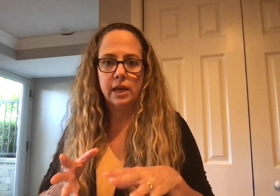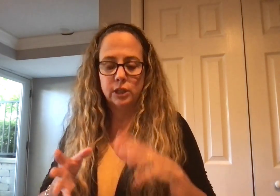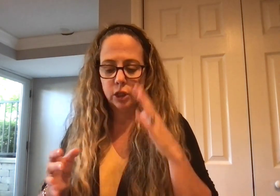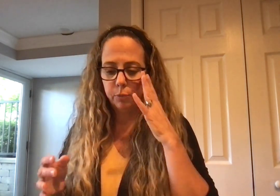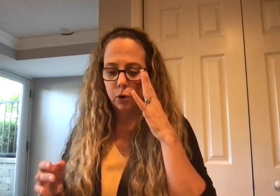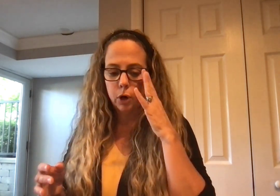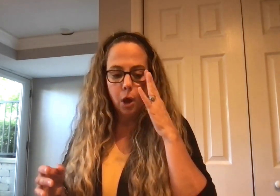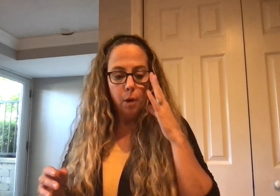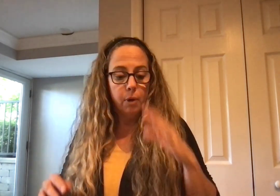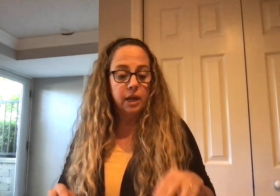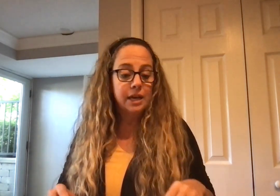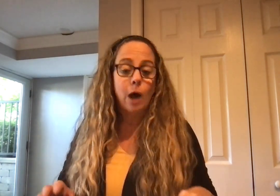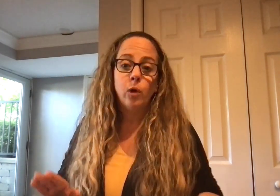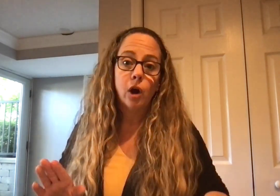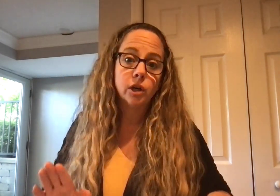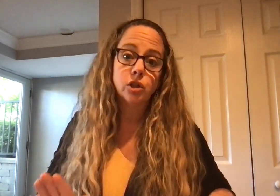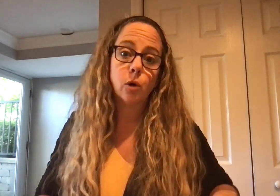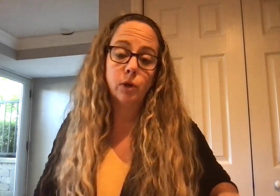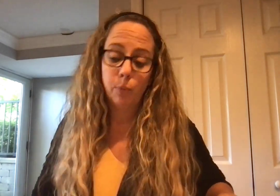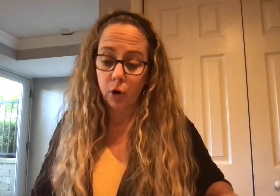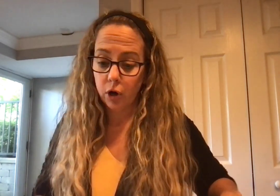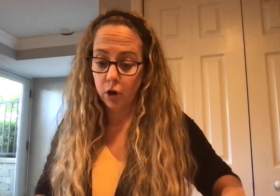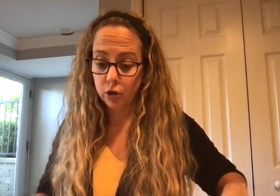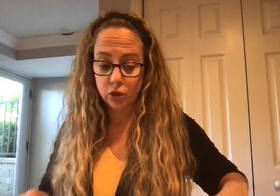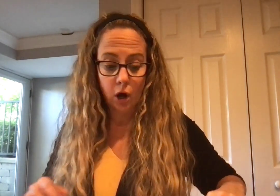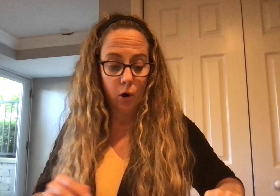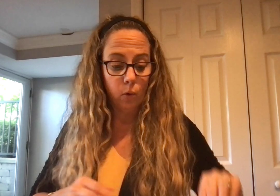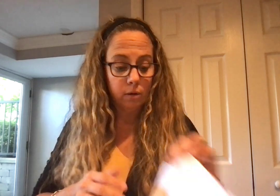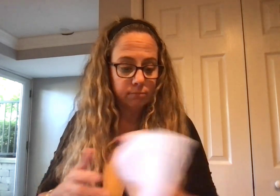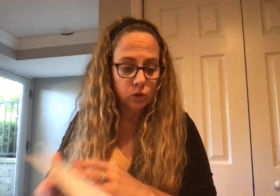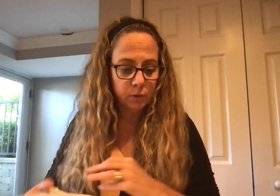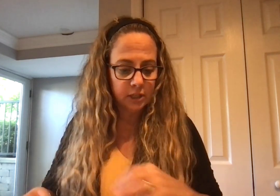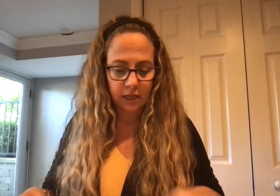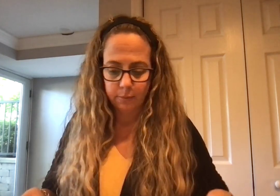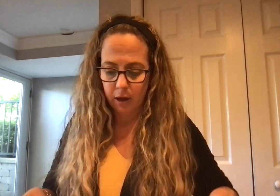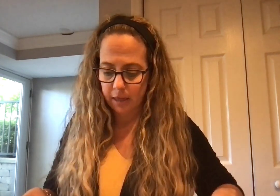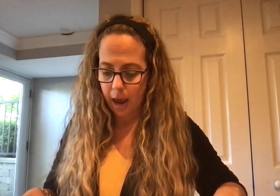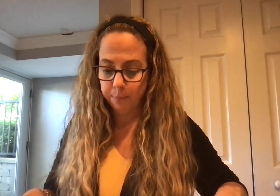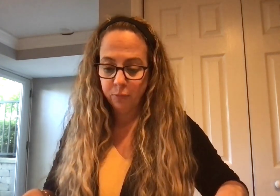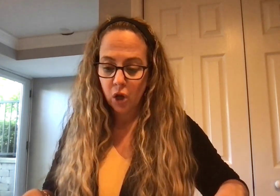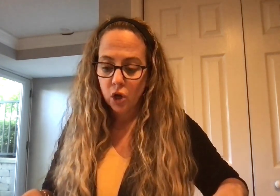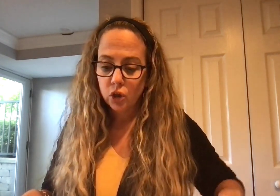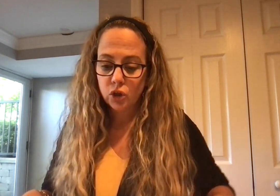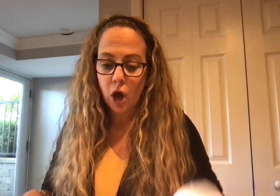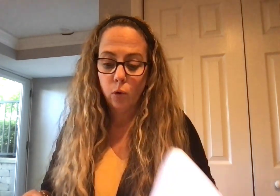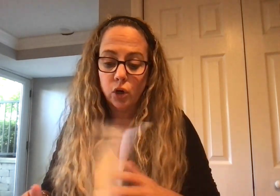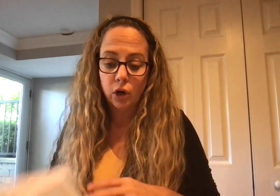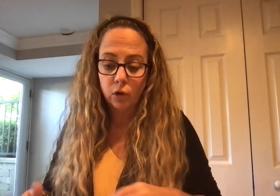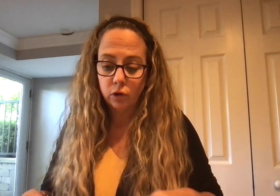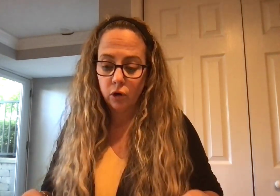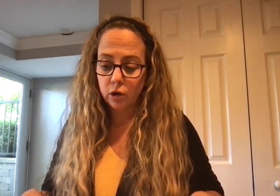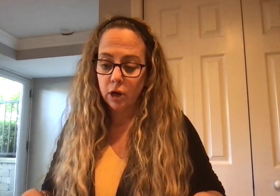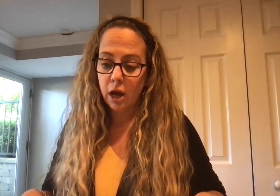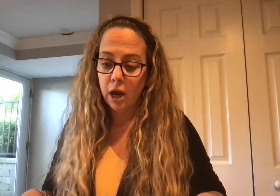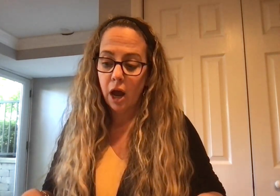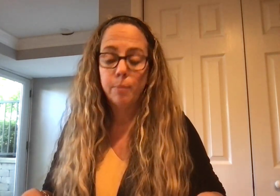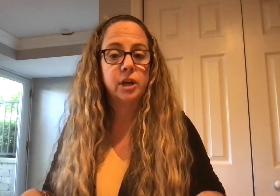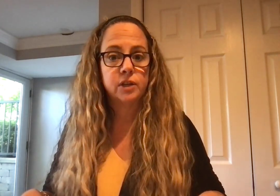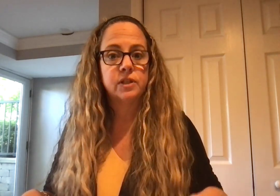into the book. But now we are going to start with the book. So super psyched about that. So you're going to learn a bunch of stuff. A